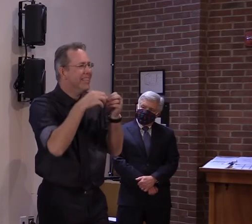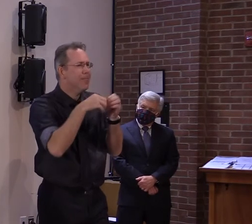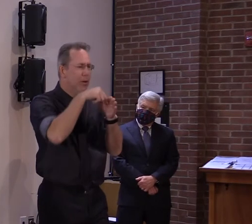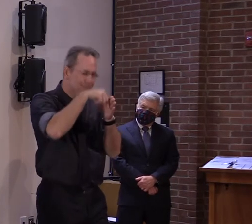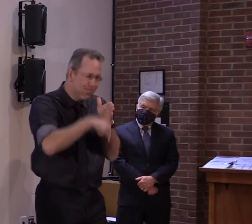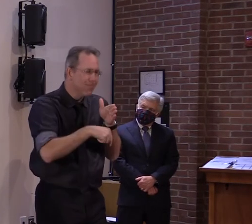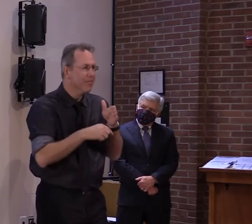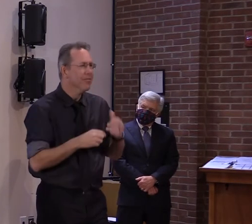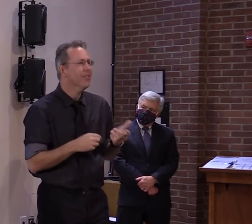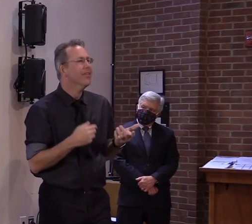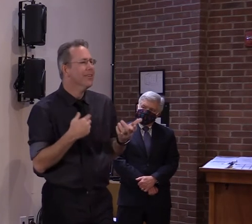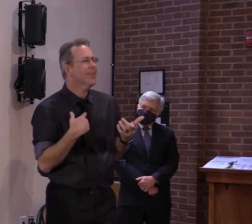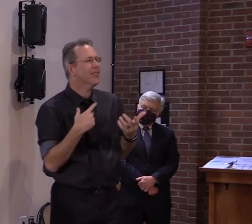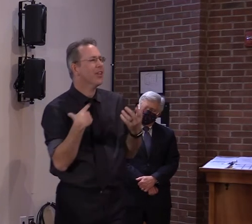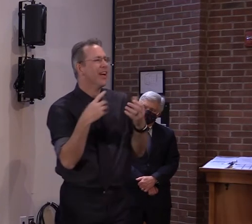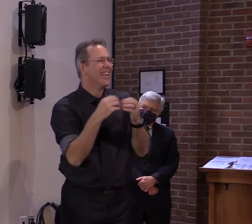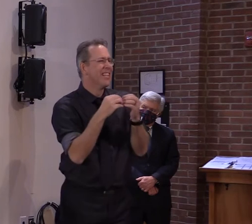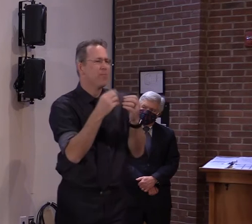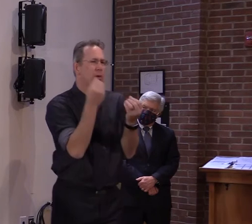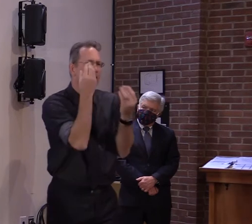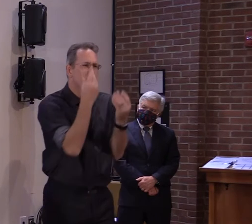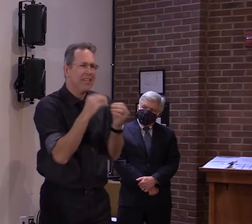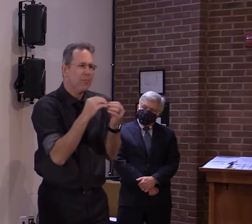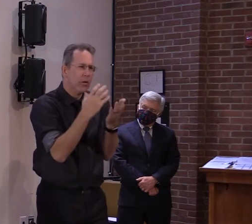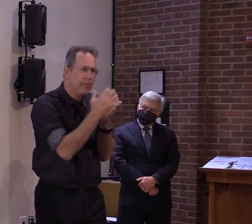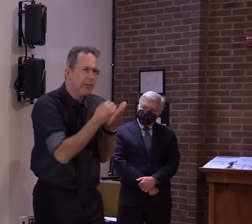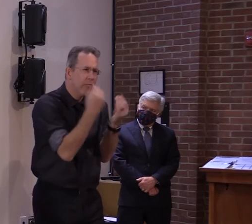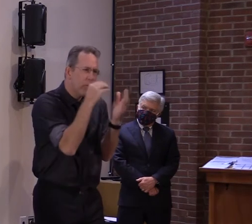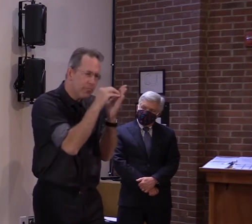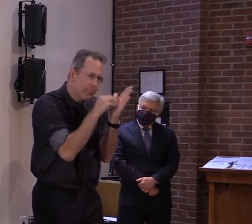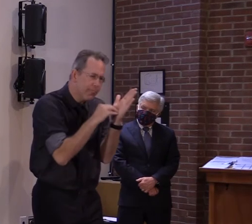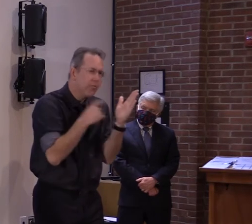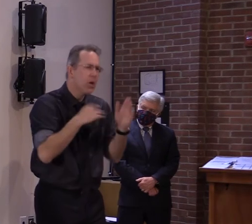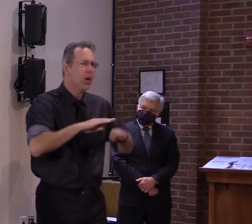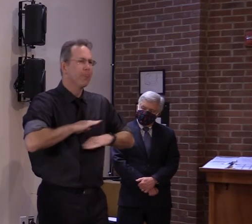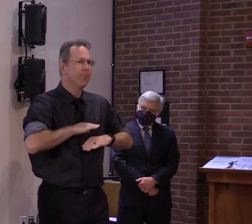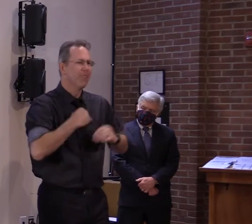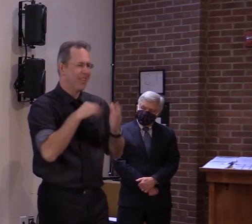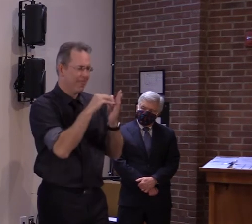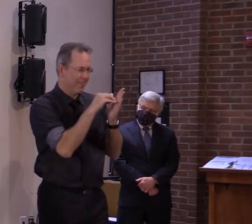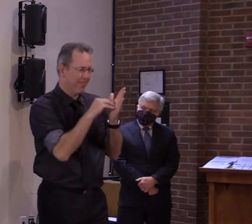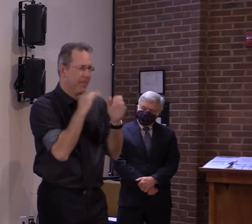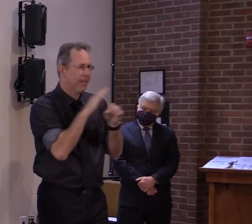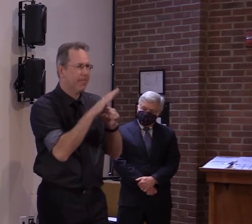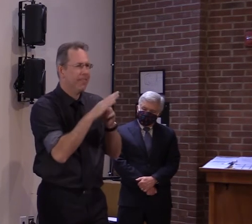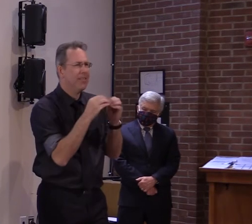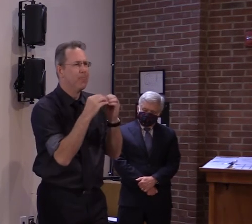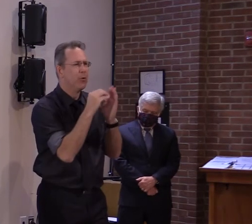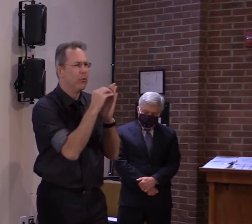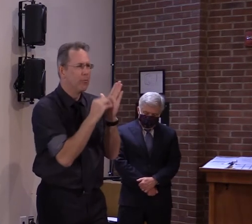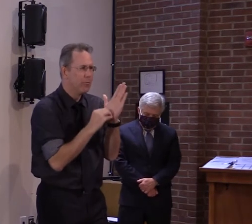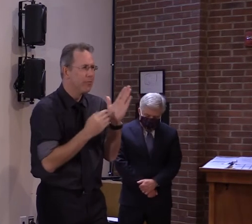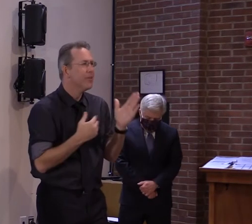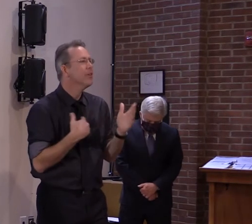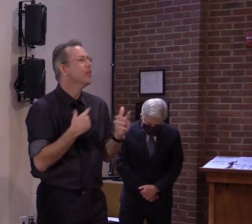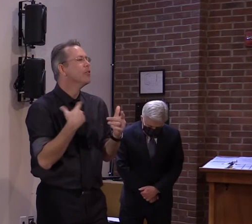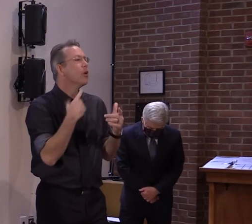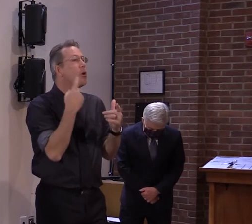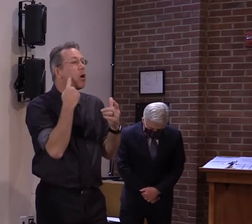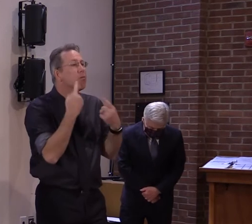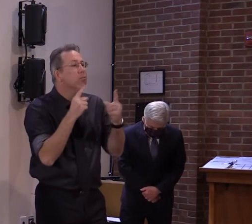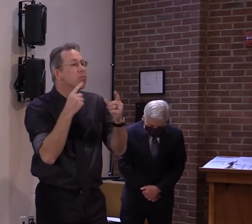they perform well on the average person in a volunteer trial who might be 35 or 40 years old and